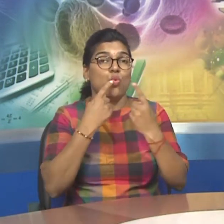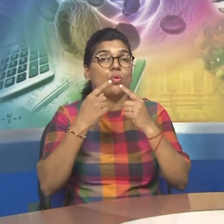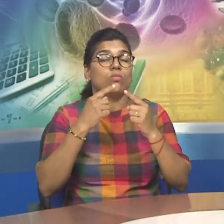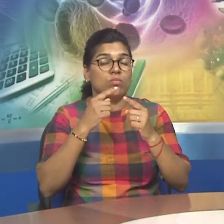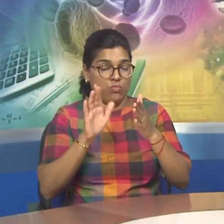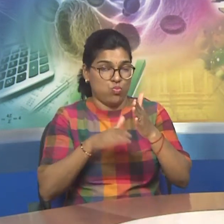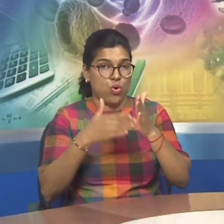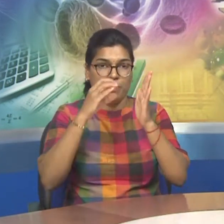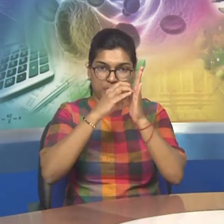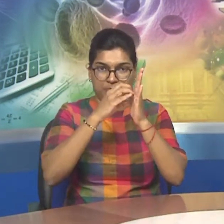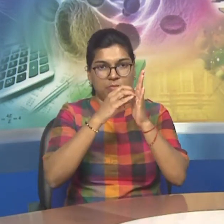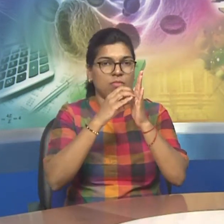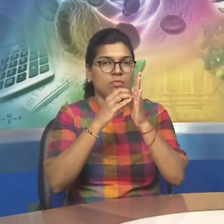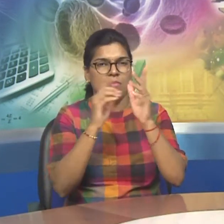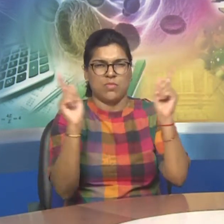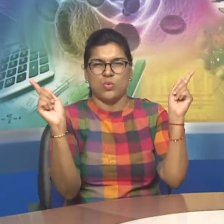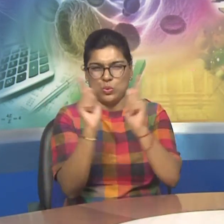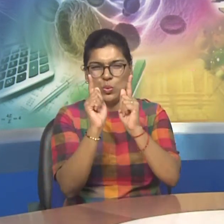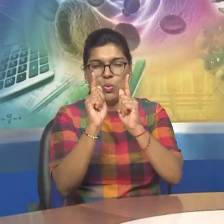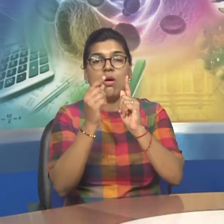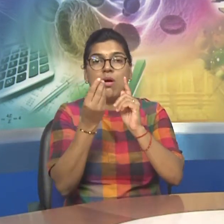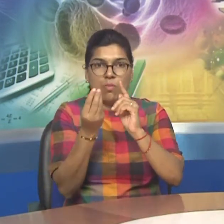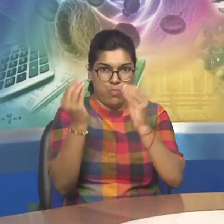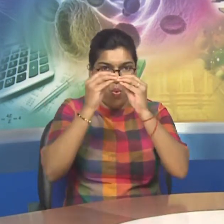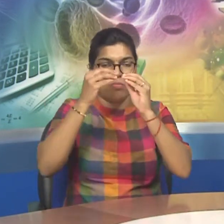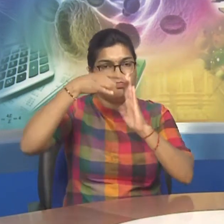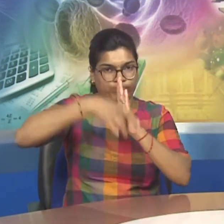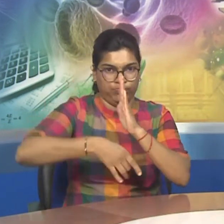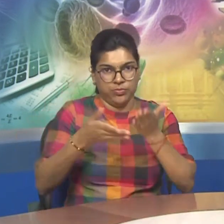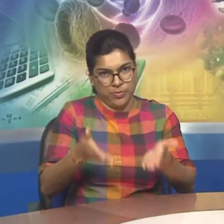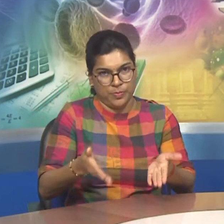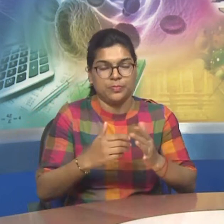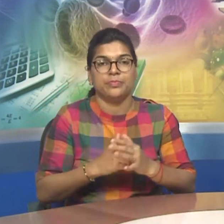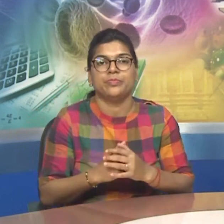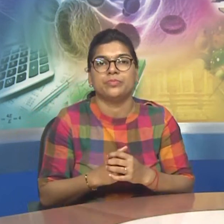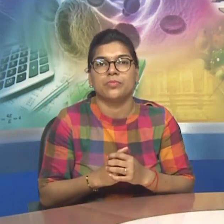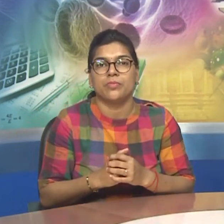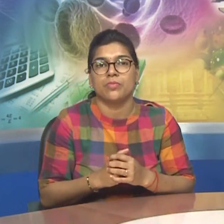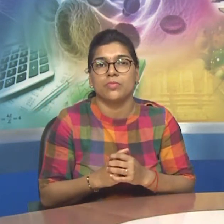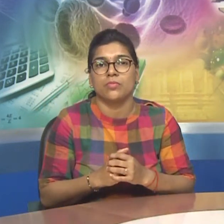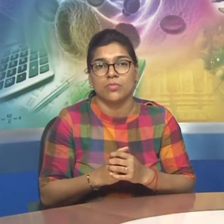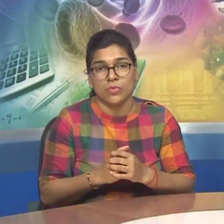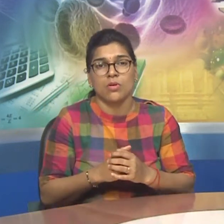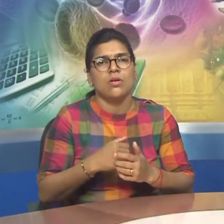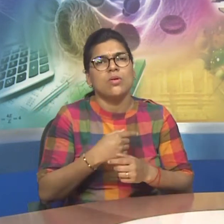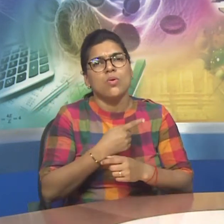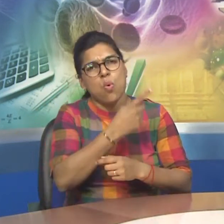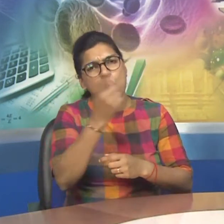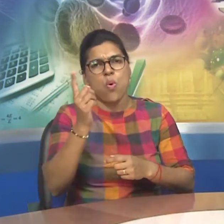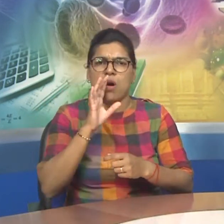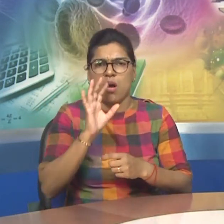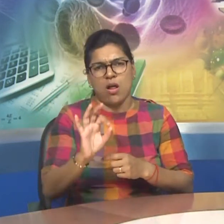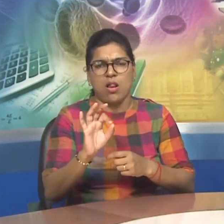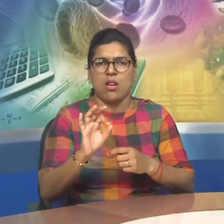Next stanza, pain from words. Till that I remember, let us understand this stanza's